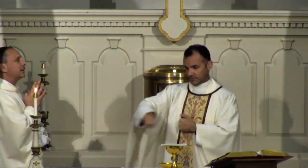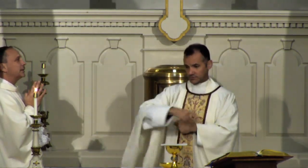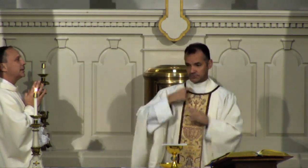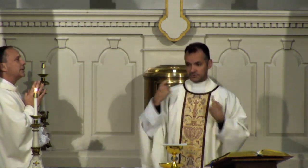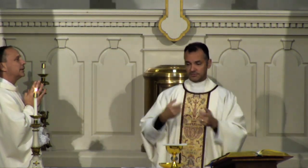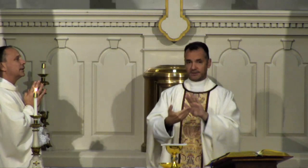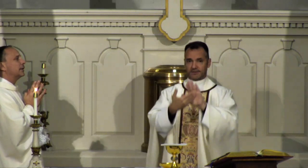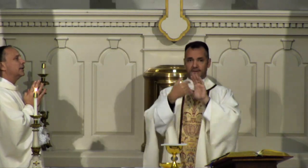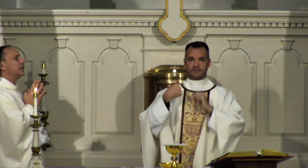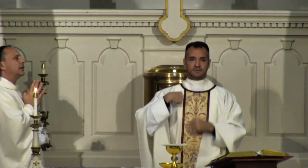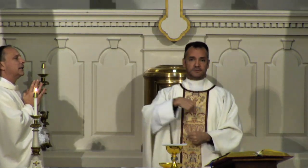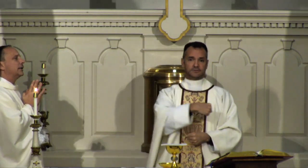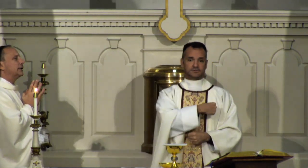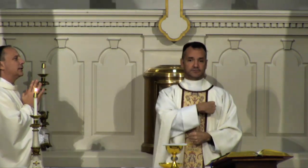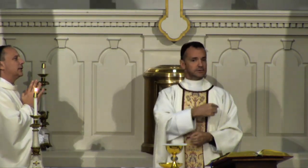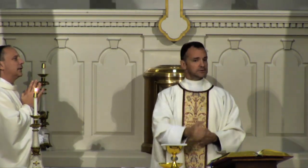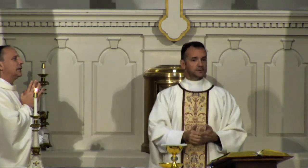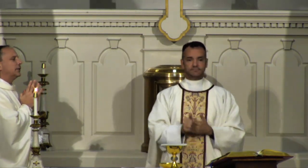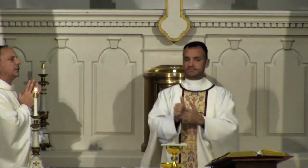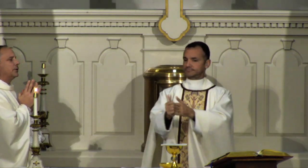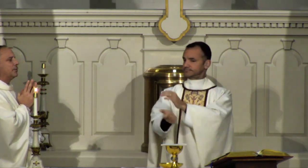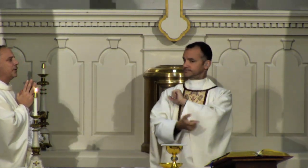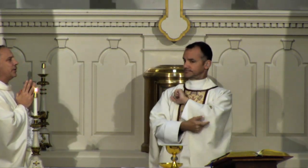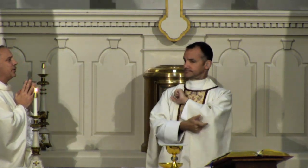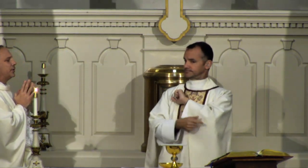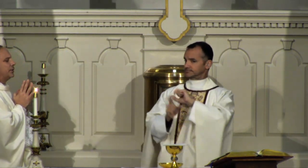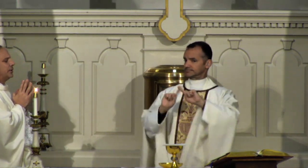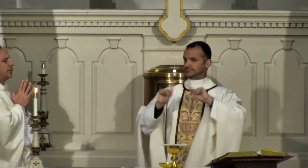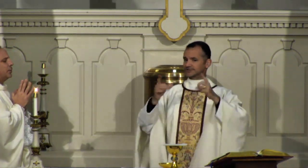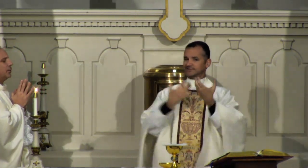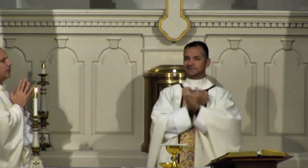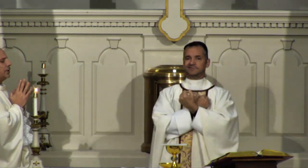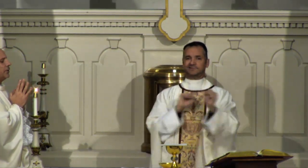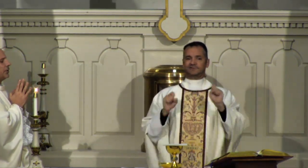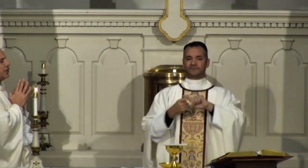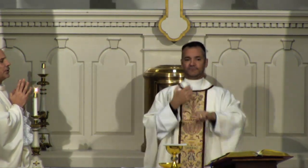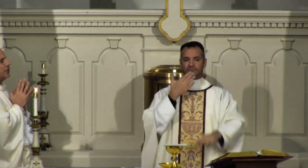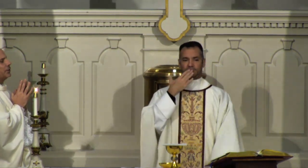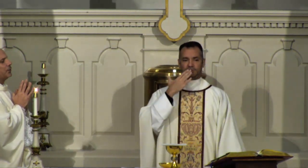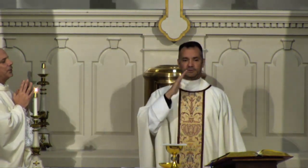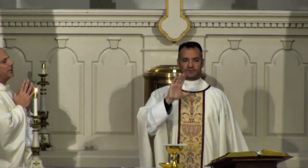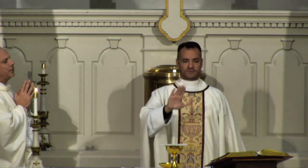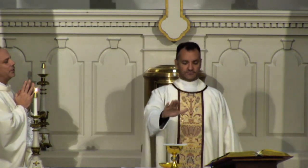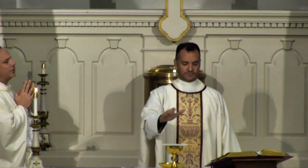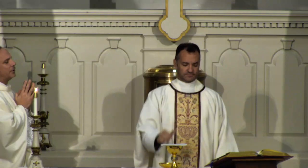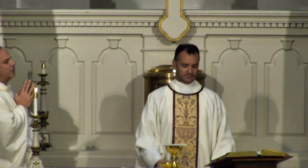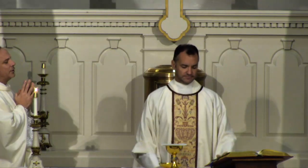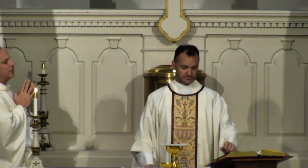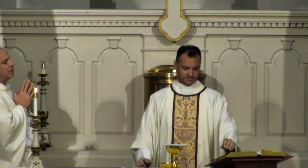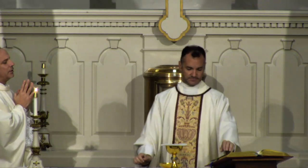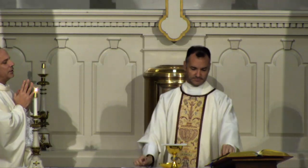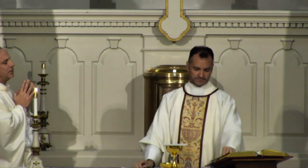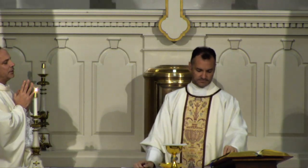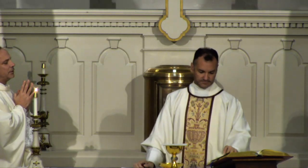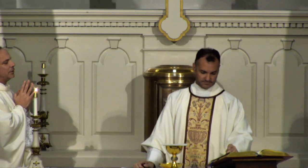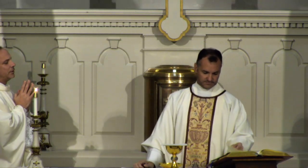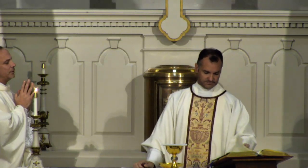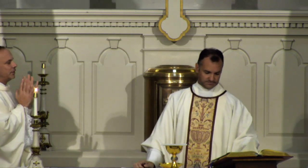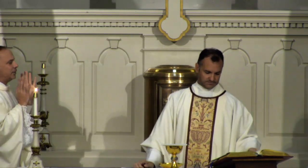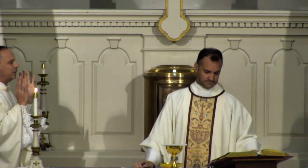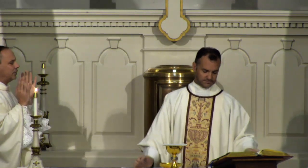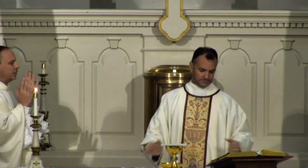trespass against us. And lead us not into temptation, but deliver us from evil."